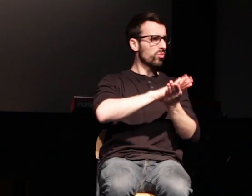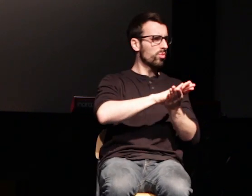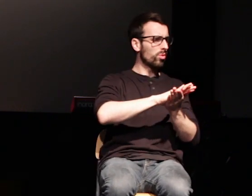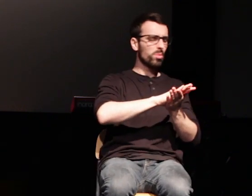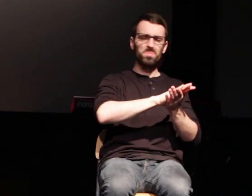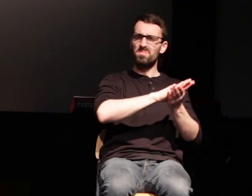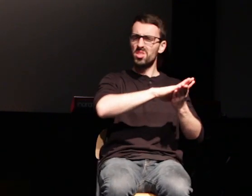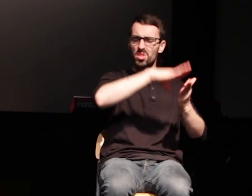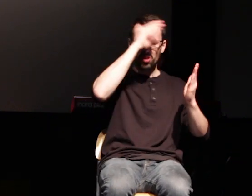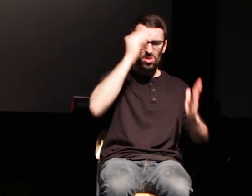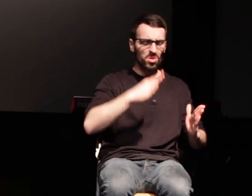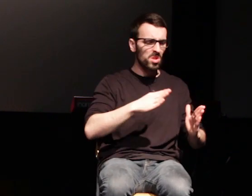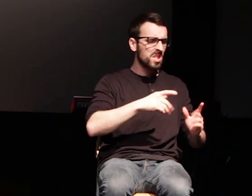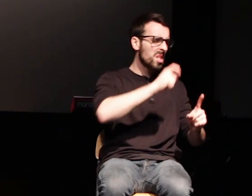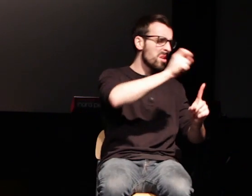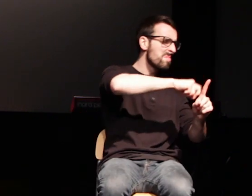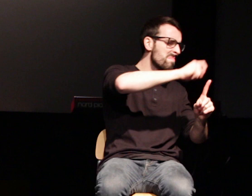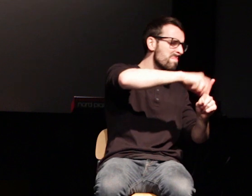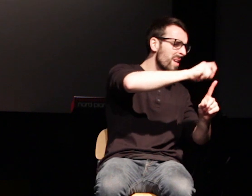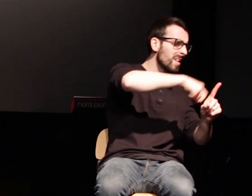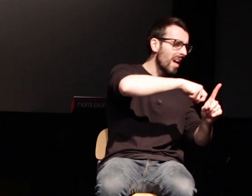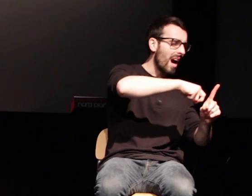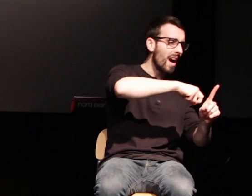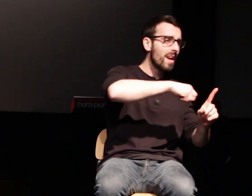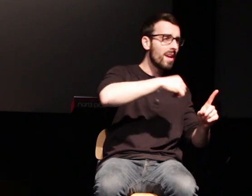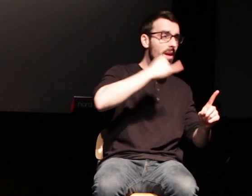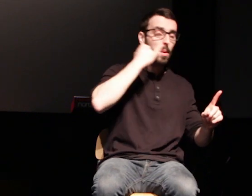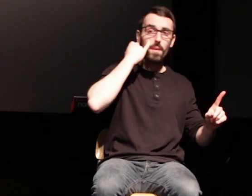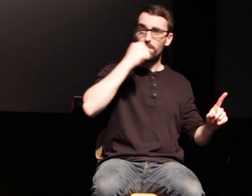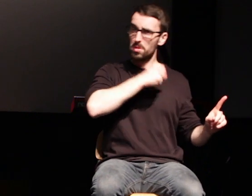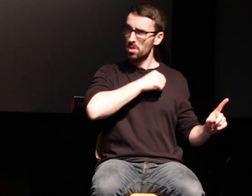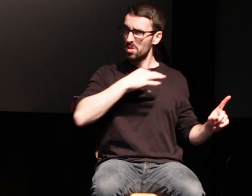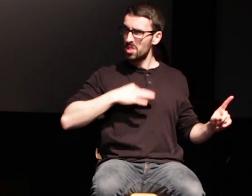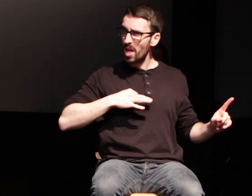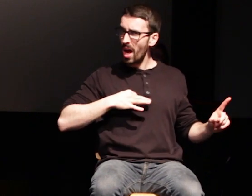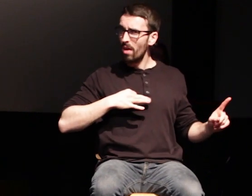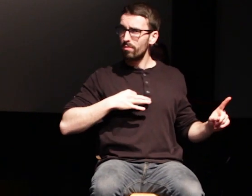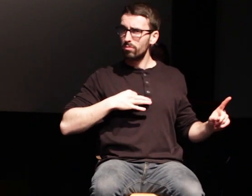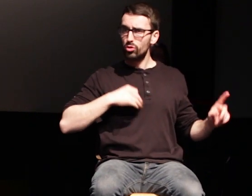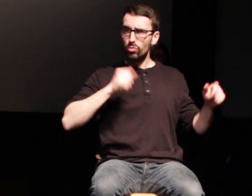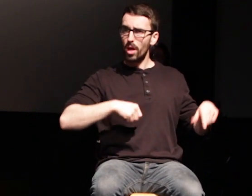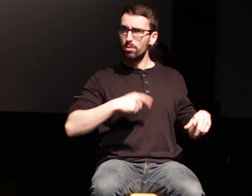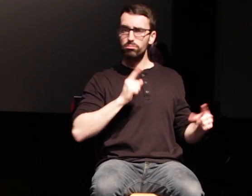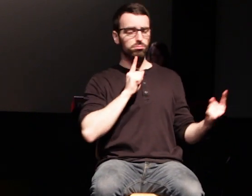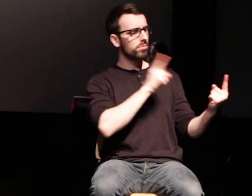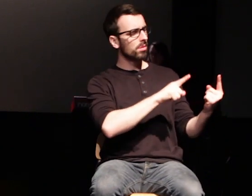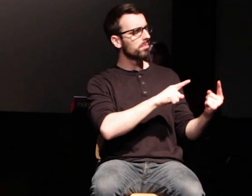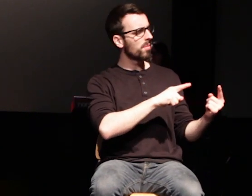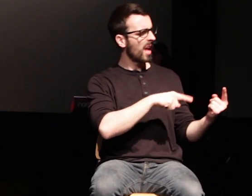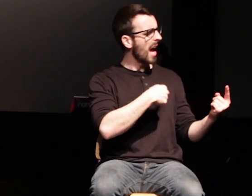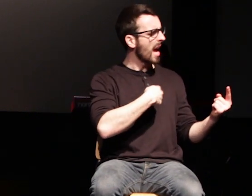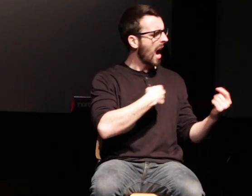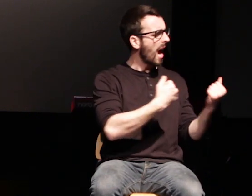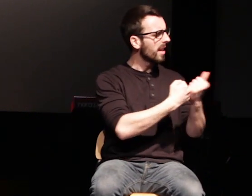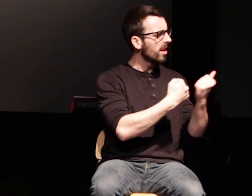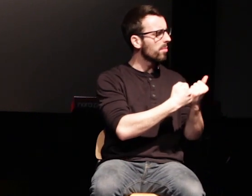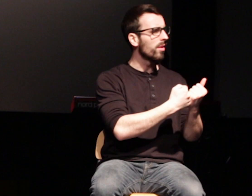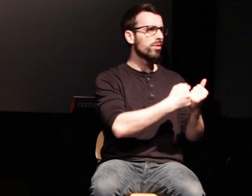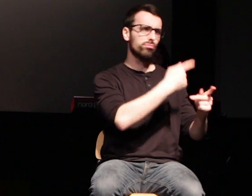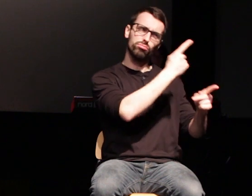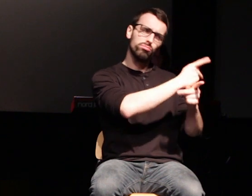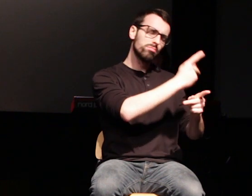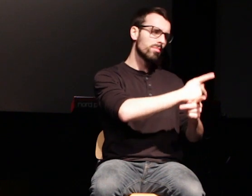you're a teacher or a faculty member or a student, to say, hey, I care about you. What's it look like to go to the Super Bowl party later